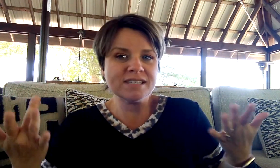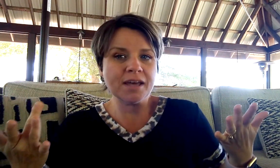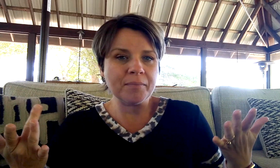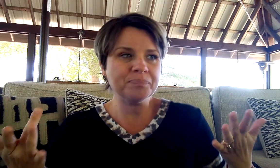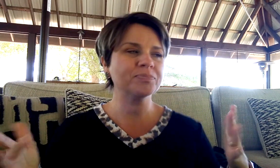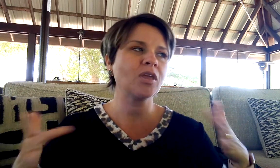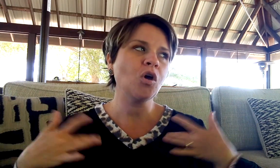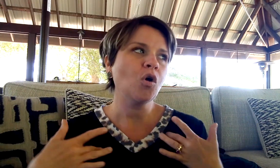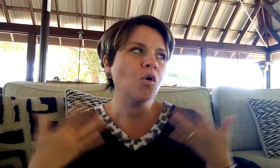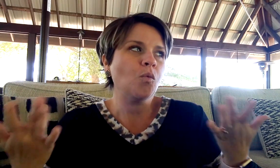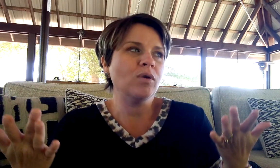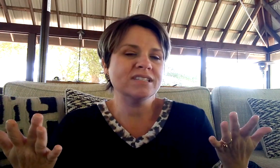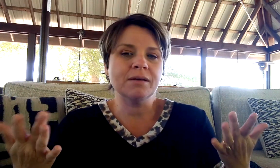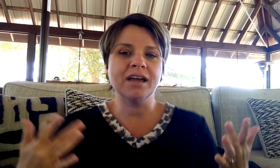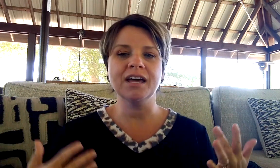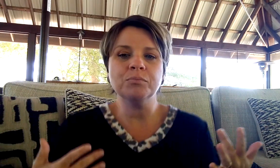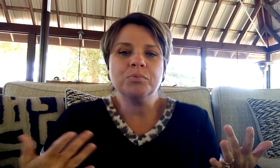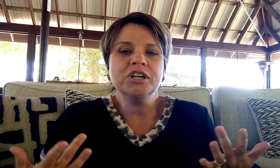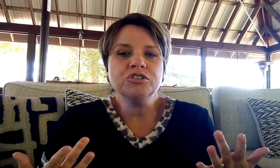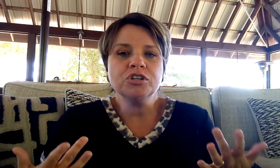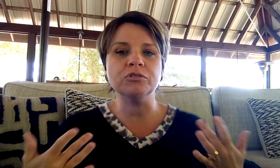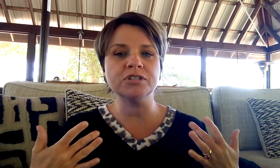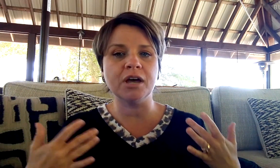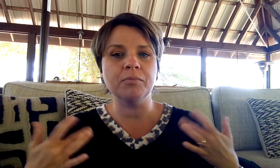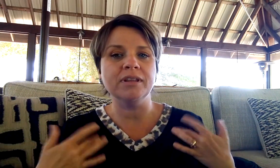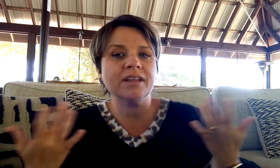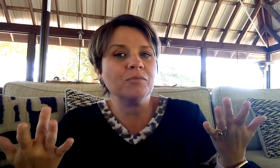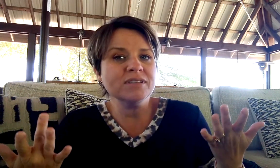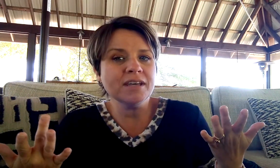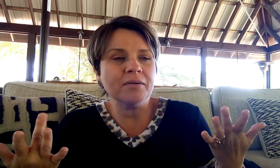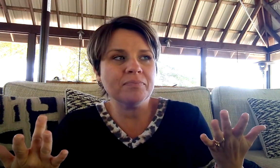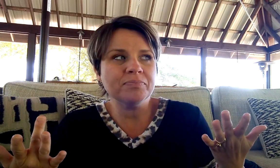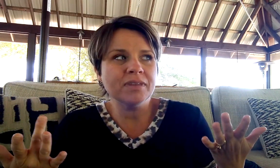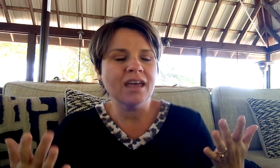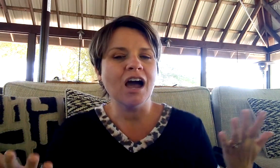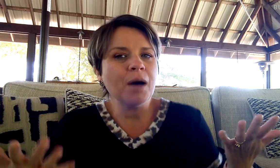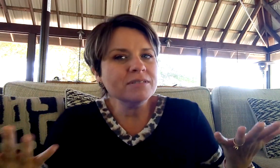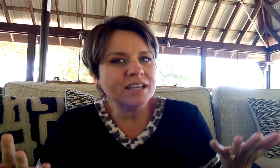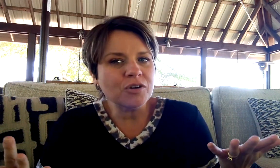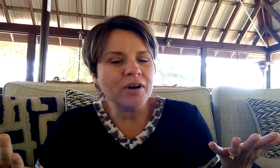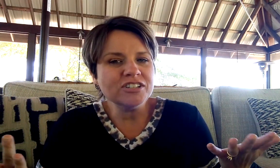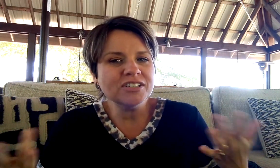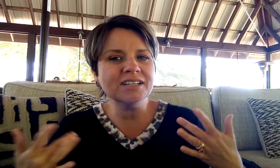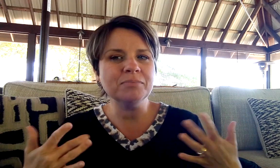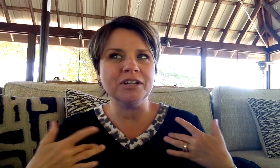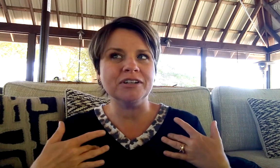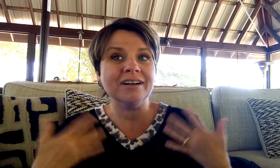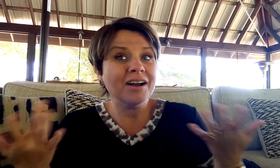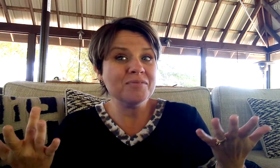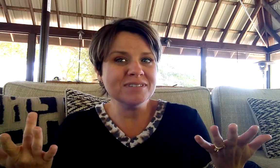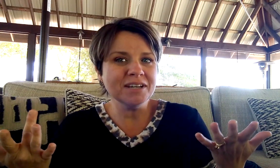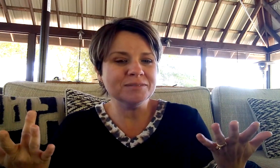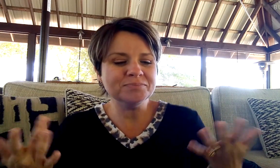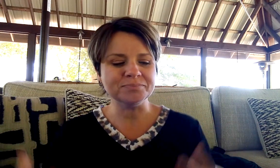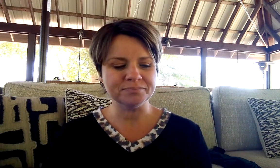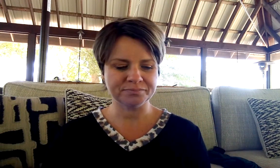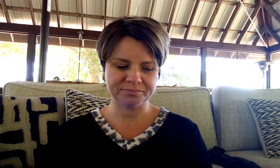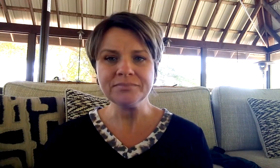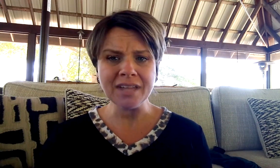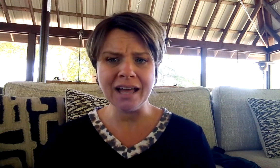up? What's up? And kind of bring your shoulders up with it, like, what's up? It's like a question, but you're, what's up? I like